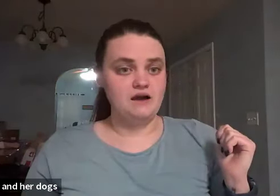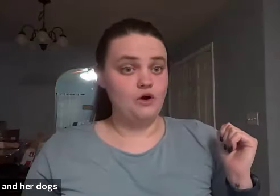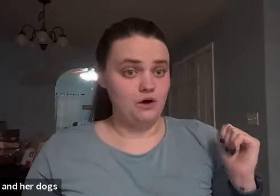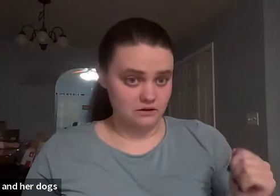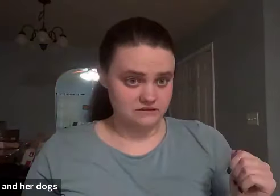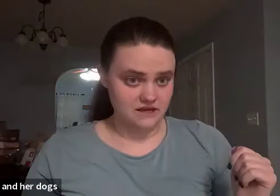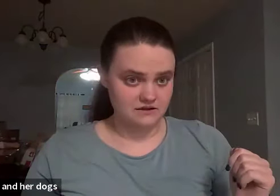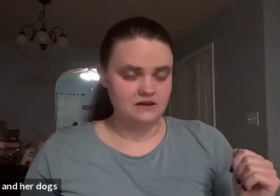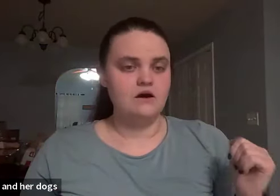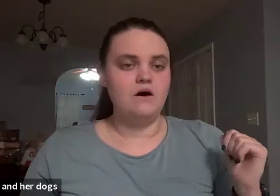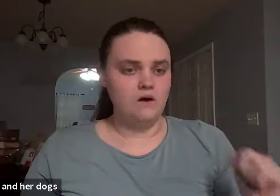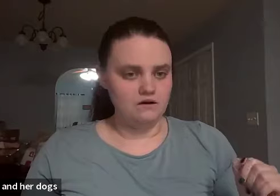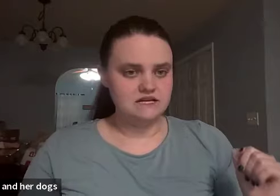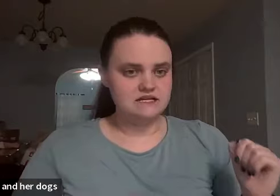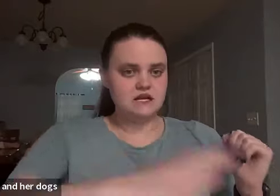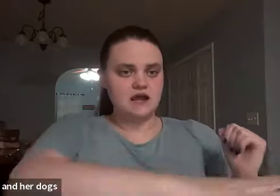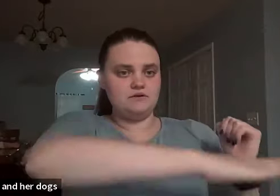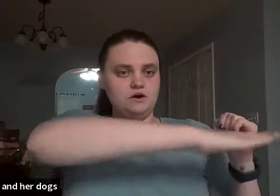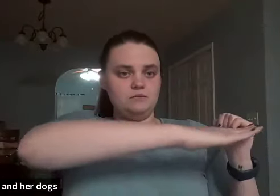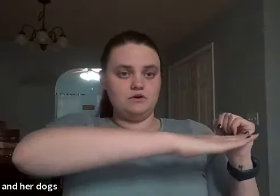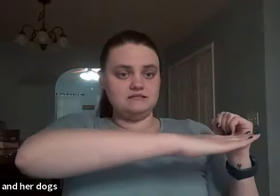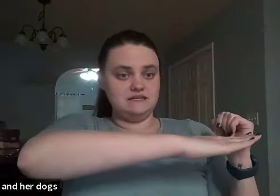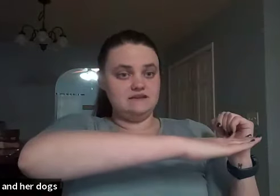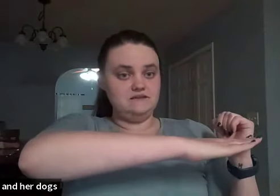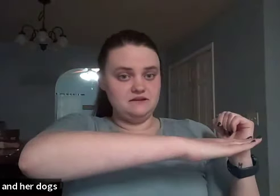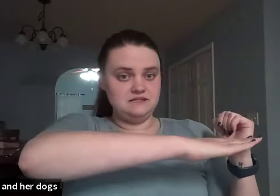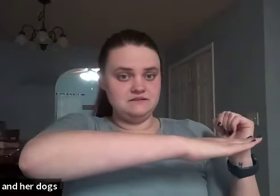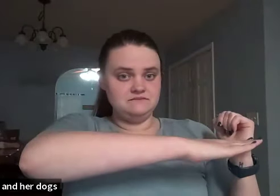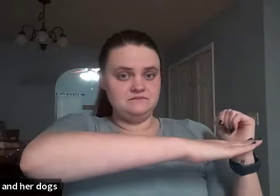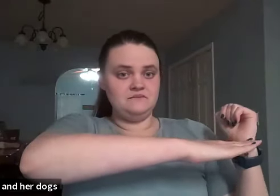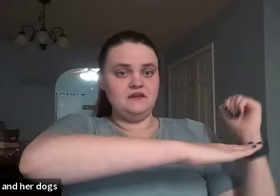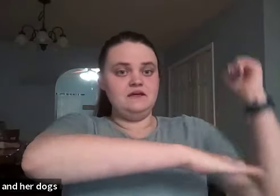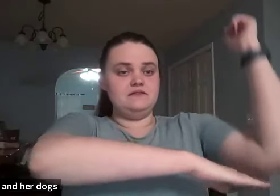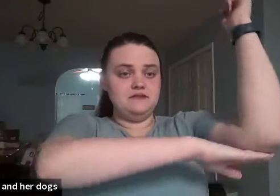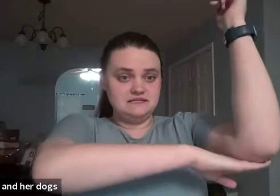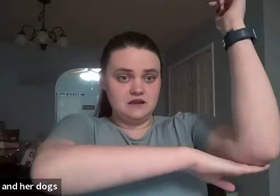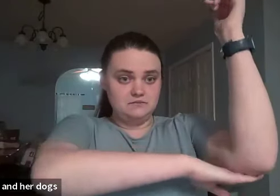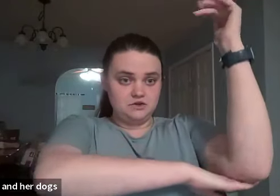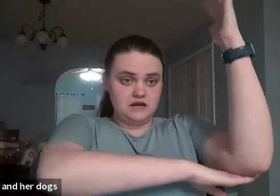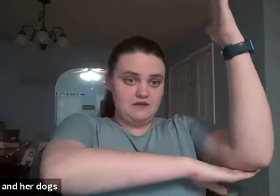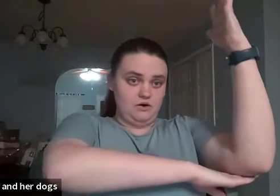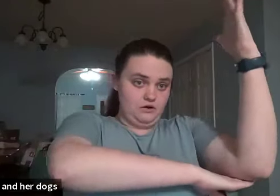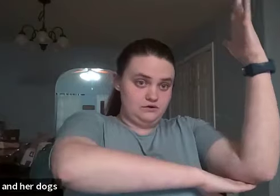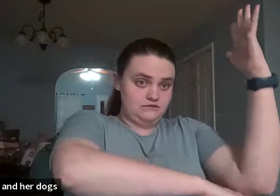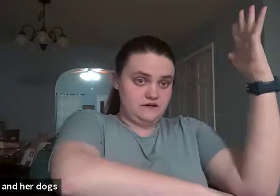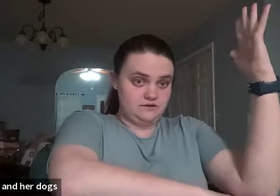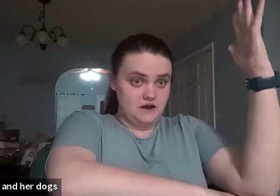have all day. All day is going to have our arm across again like this. This time you're going to have all your fingers